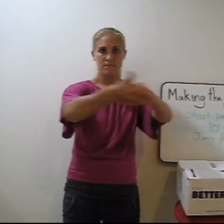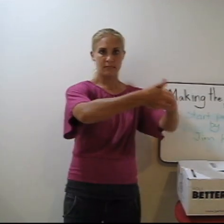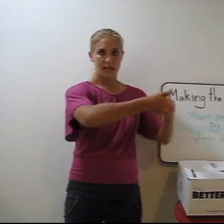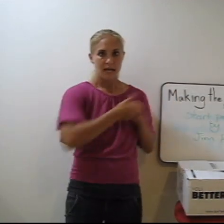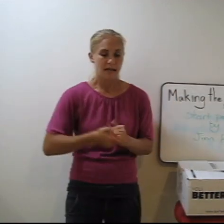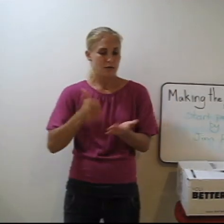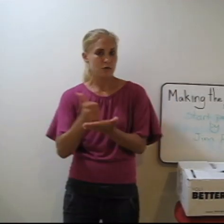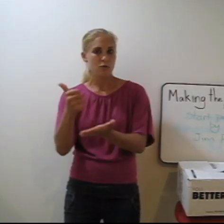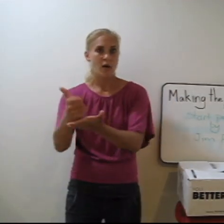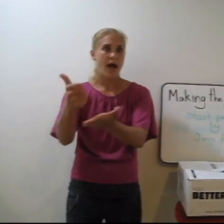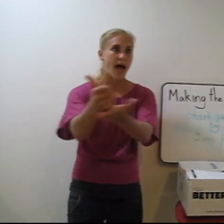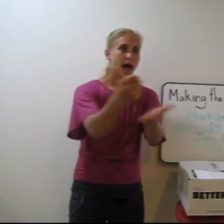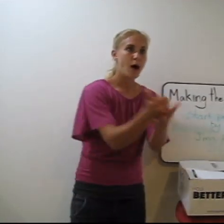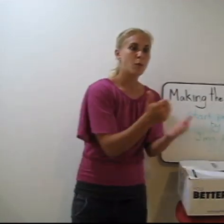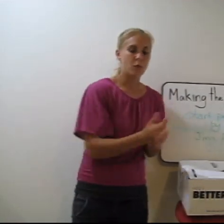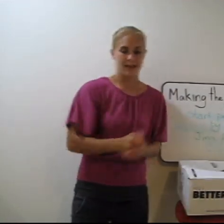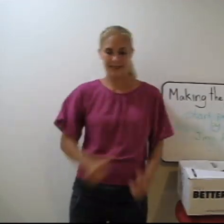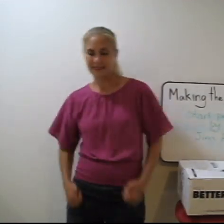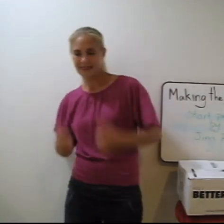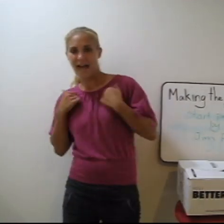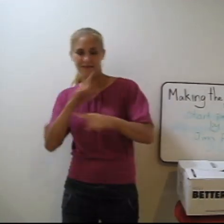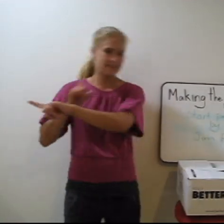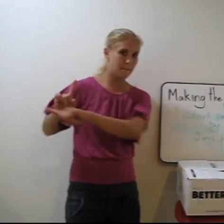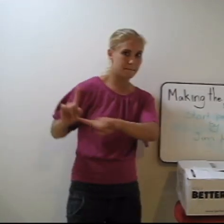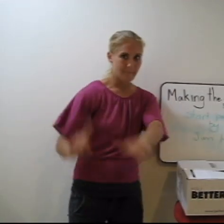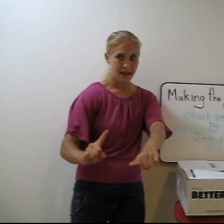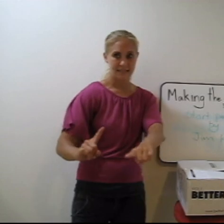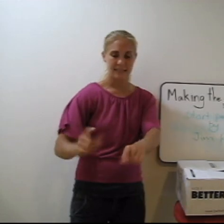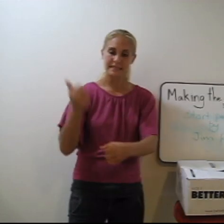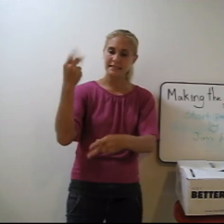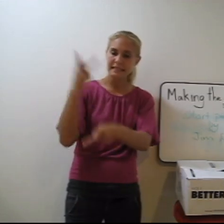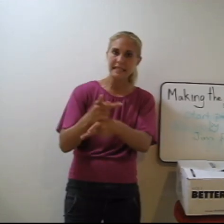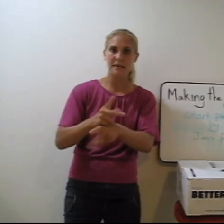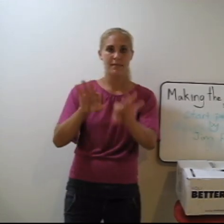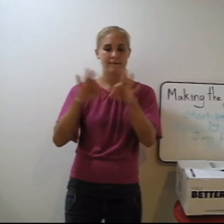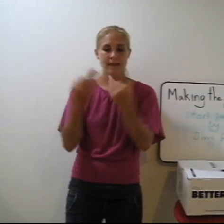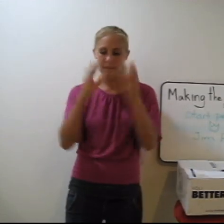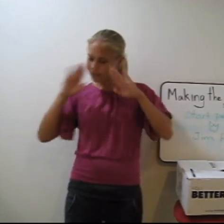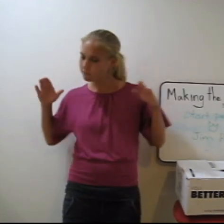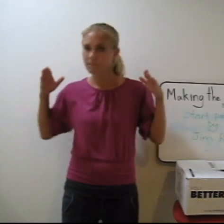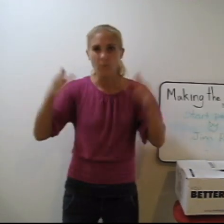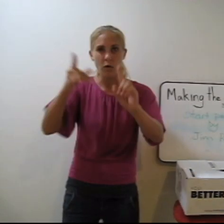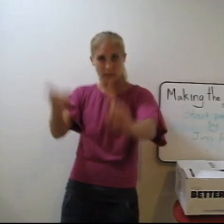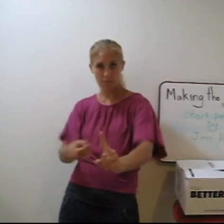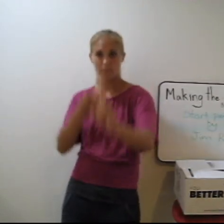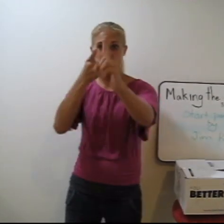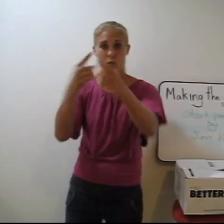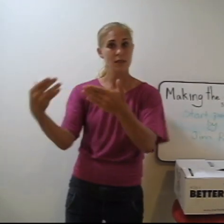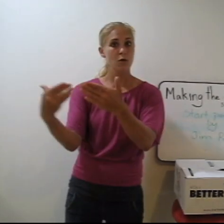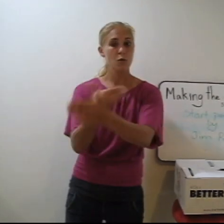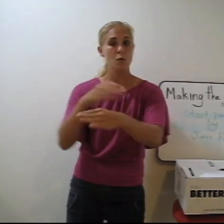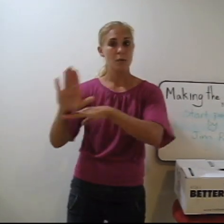of life's demands as a family to keep your focus on building your new business. You will need to explain the